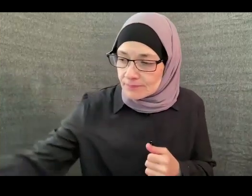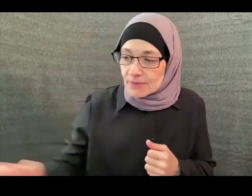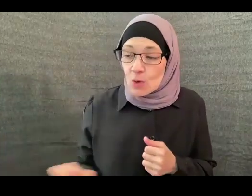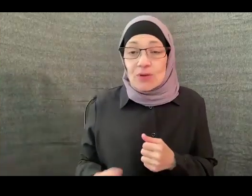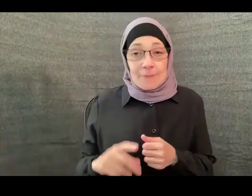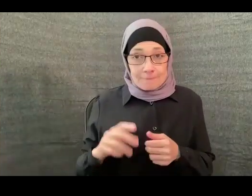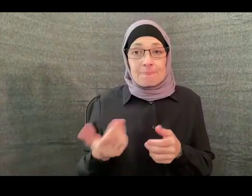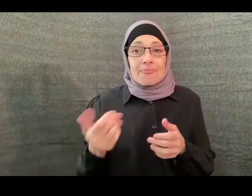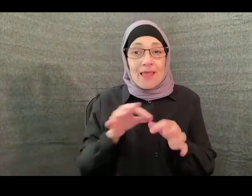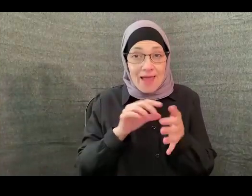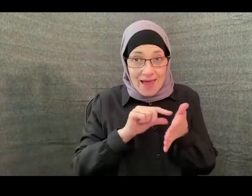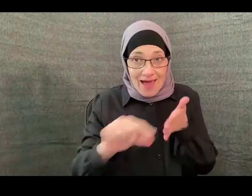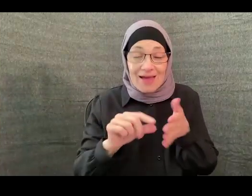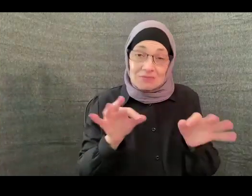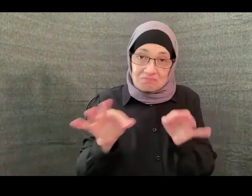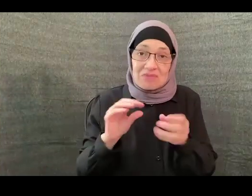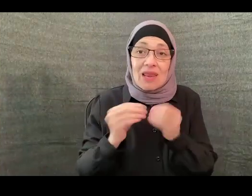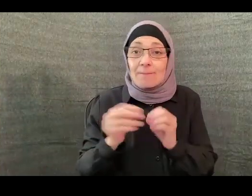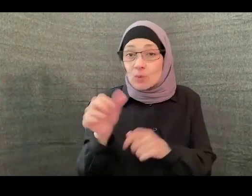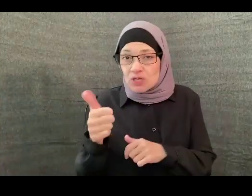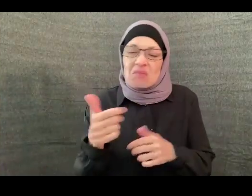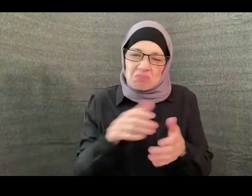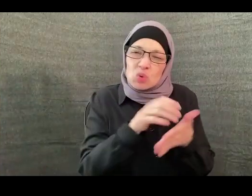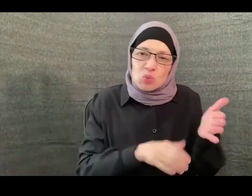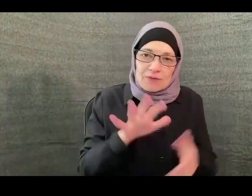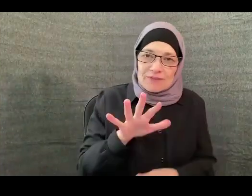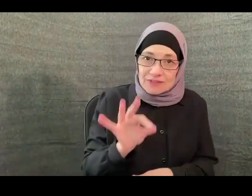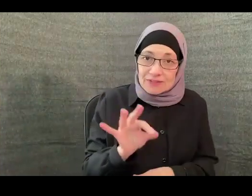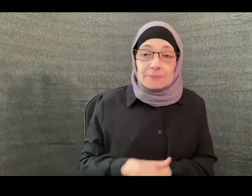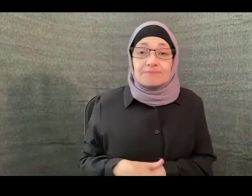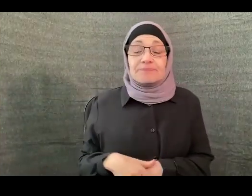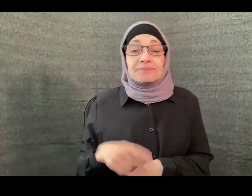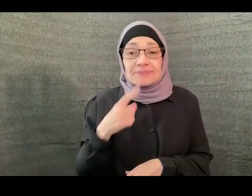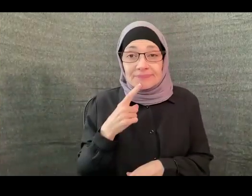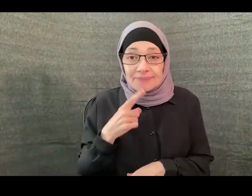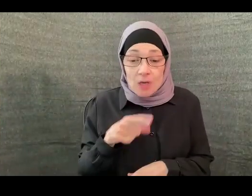number 59. And those who came after them,